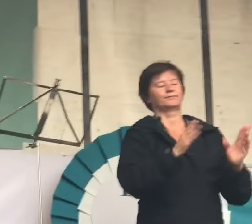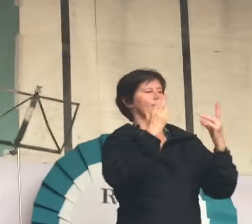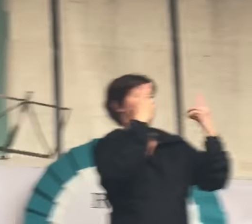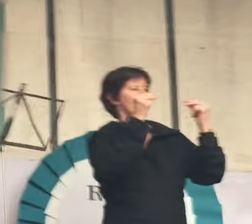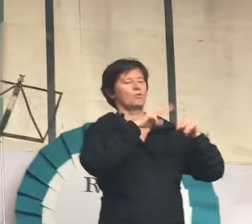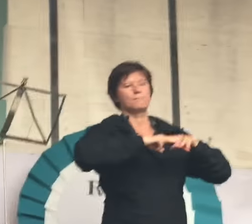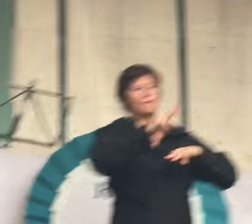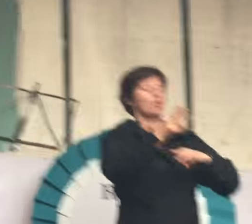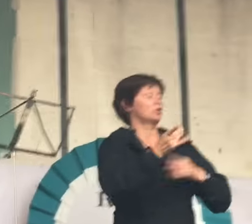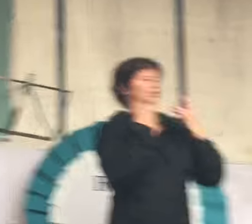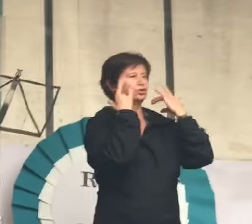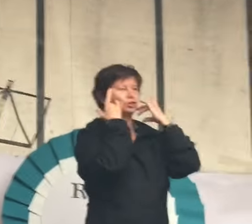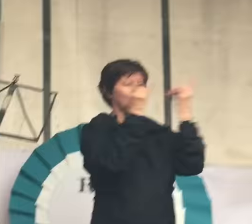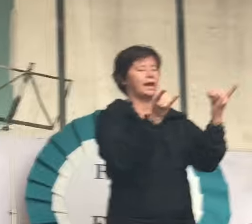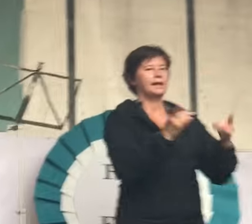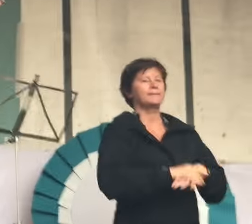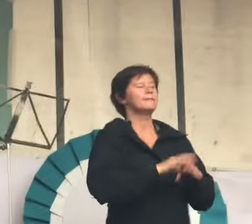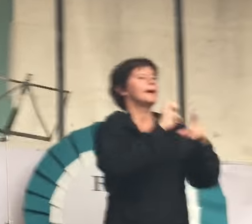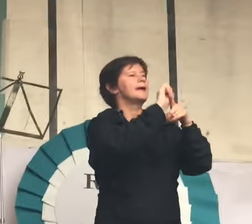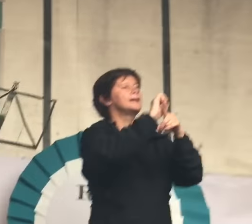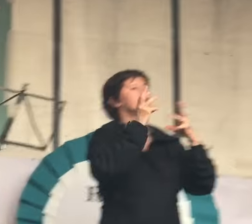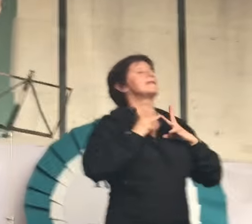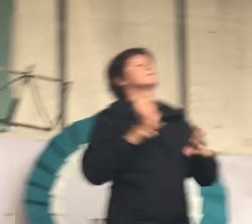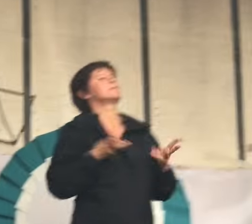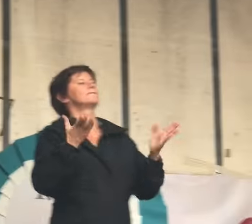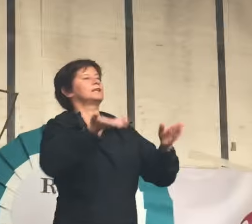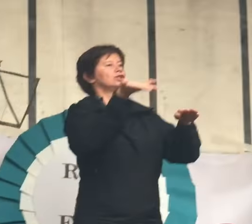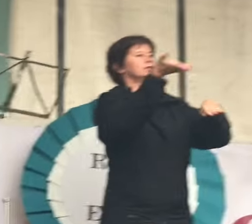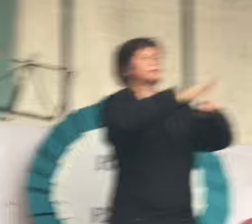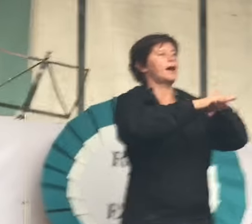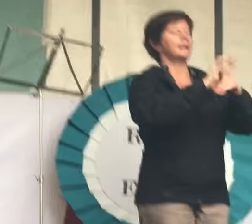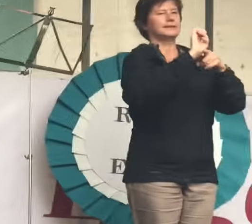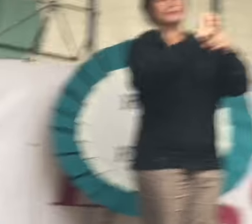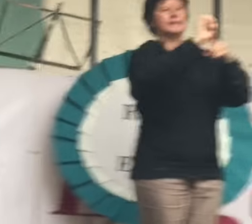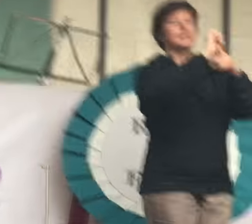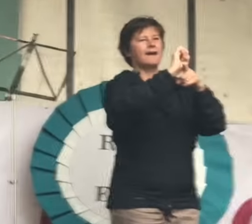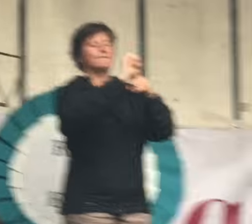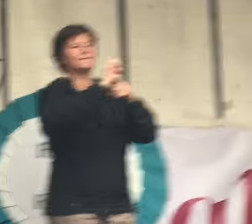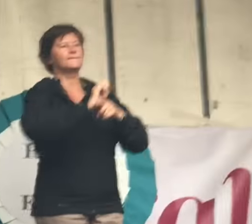more shame, no more silence, no more stigma.